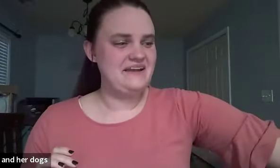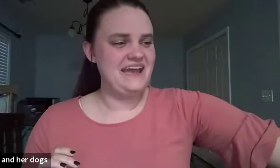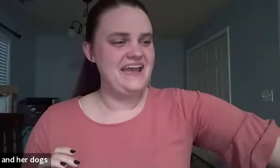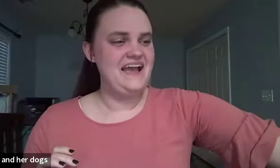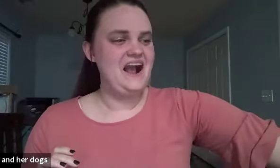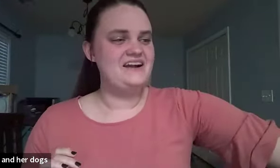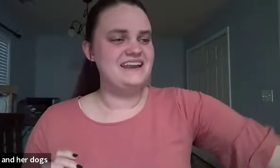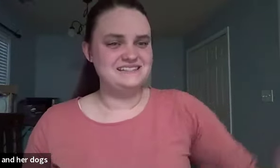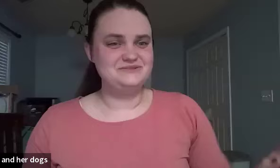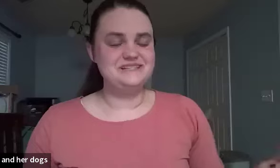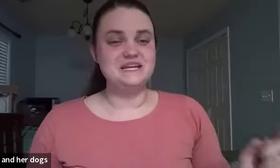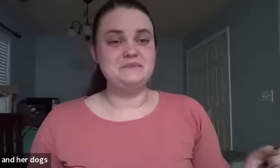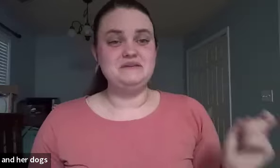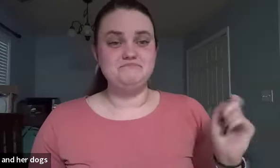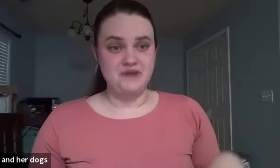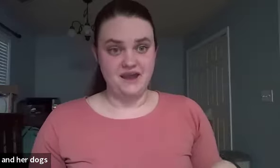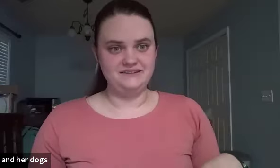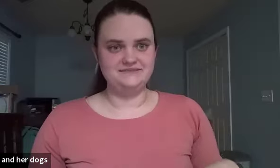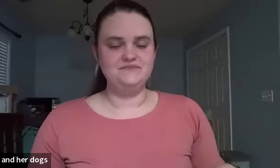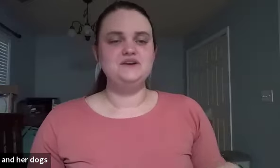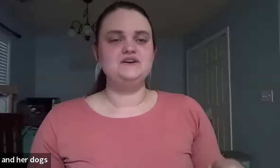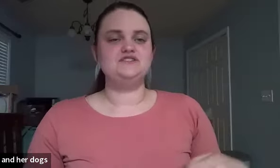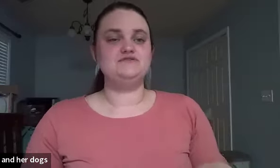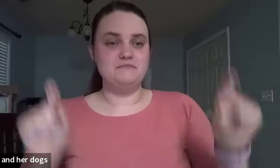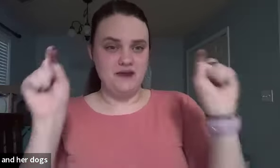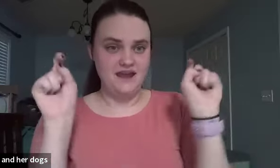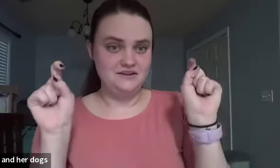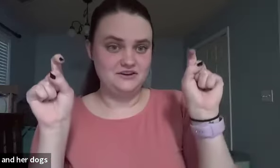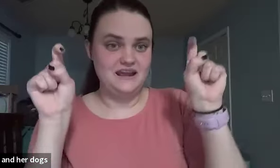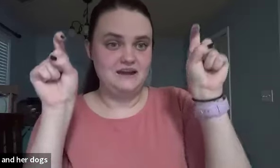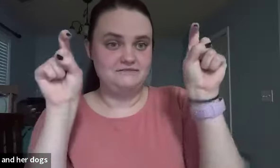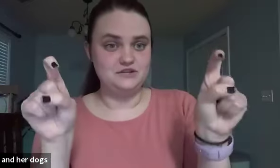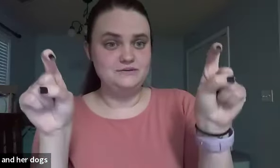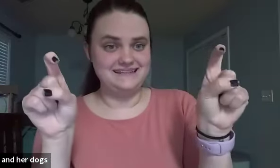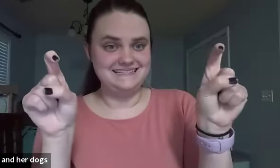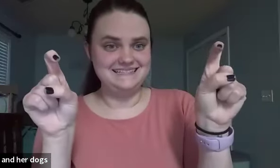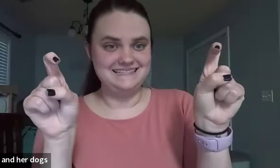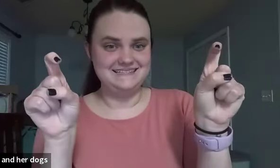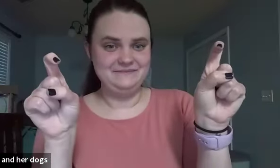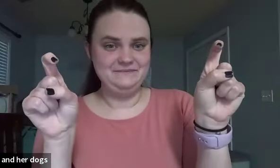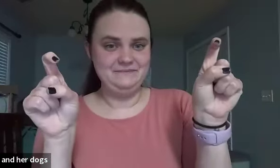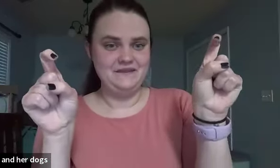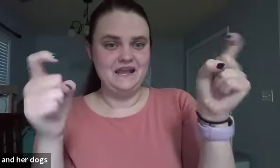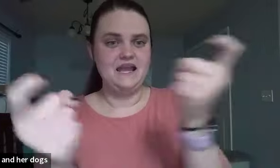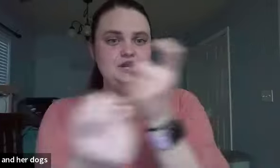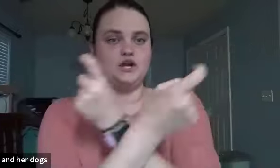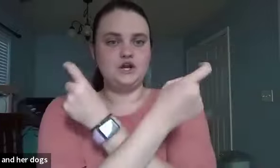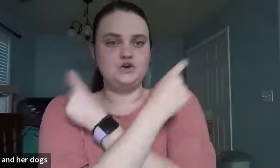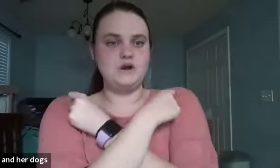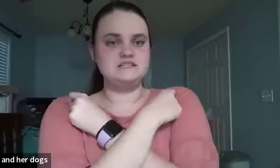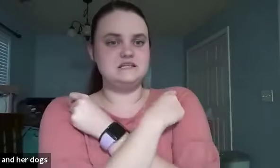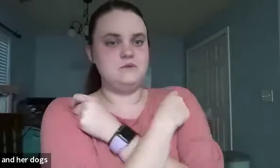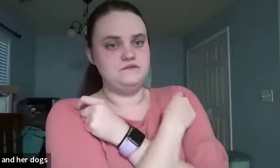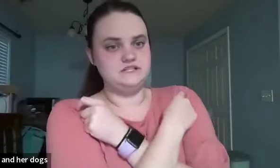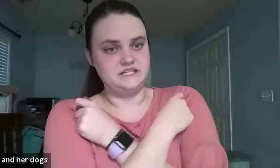Okay. Our next one is going to be bat. So for bat, you're going to have 2 X's and you're going to cross them over to